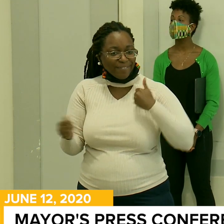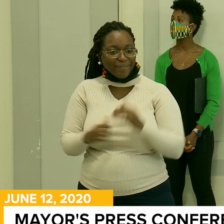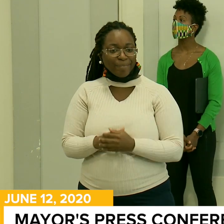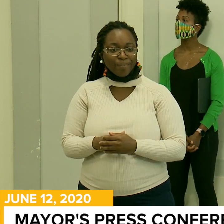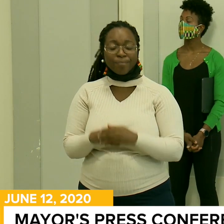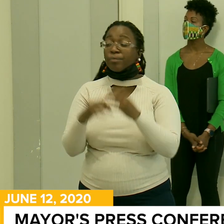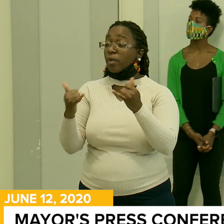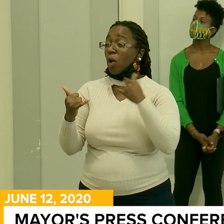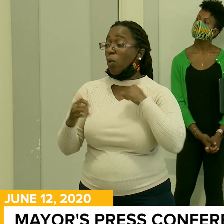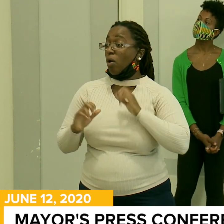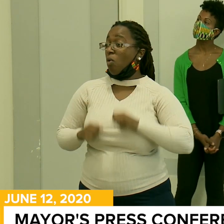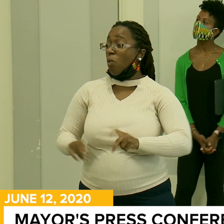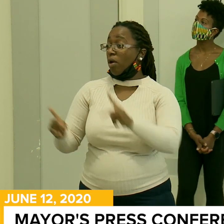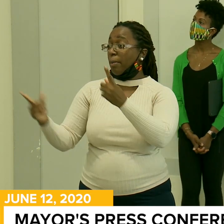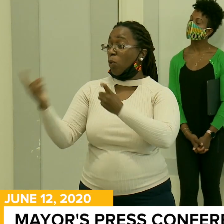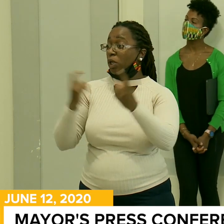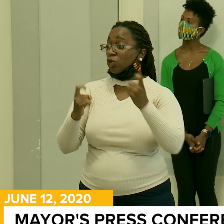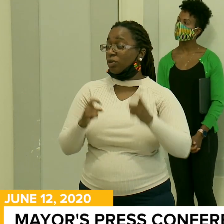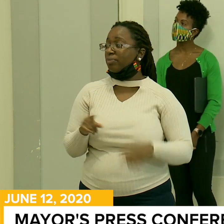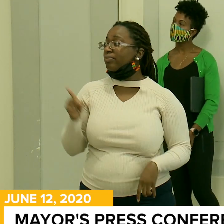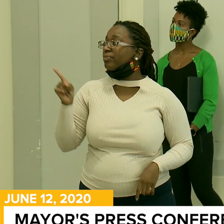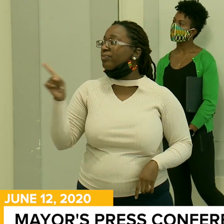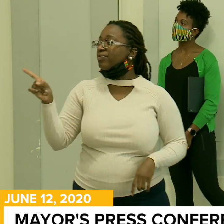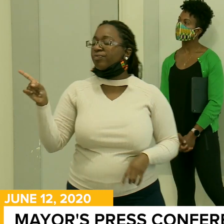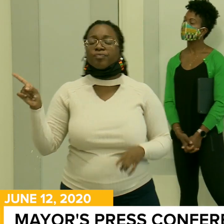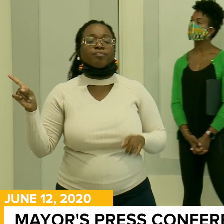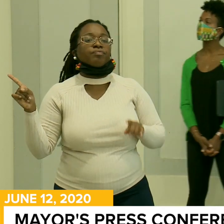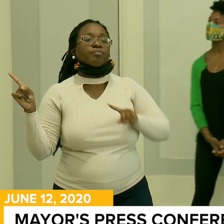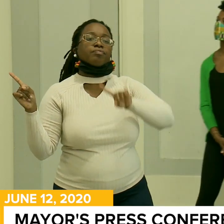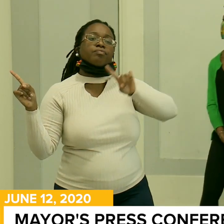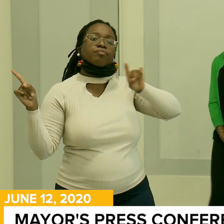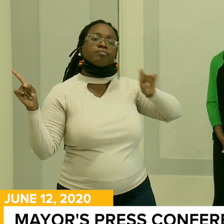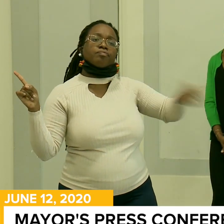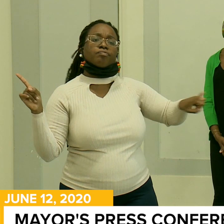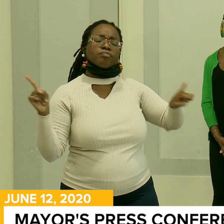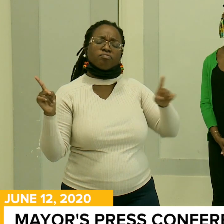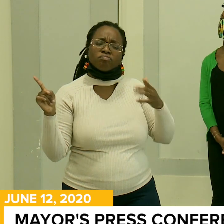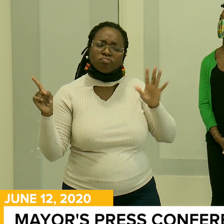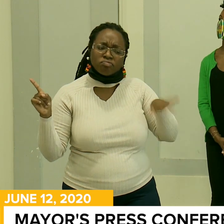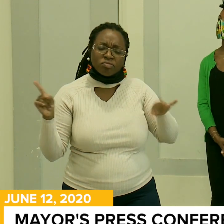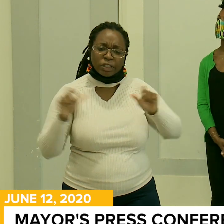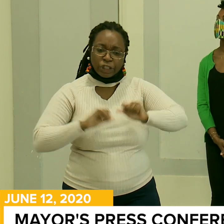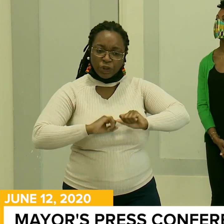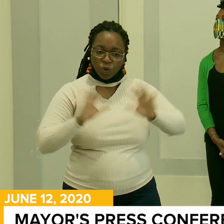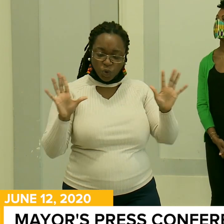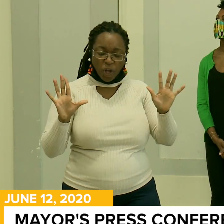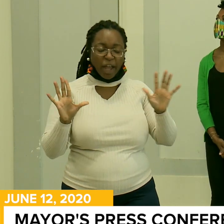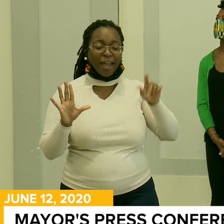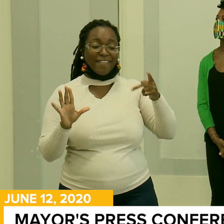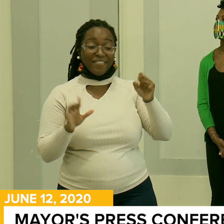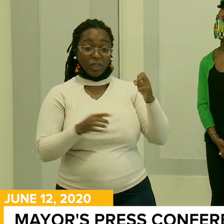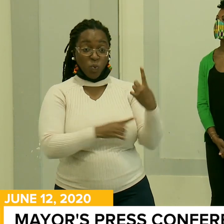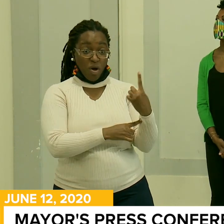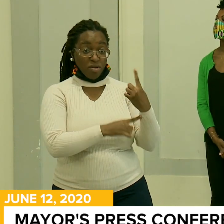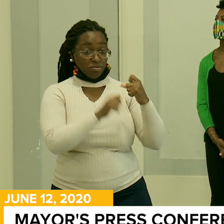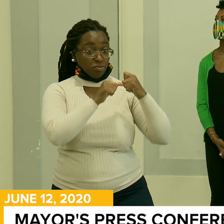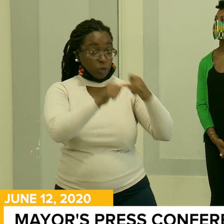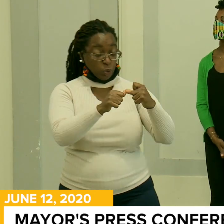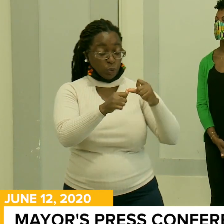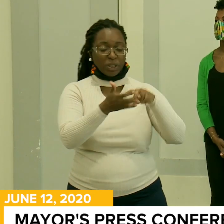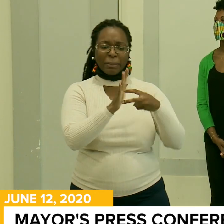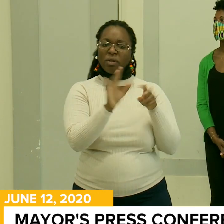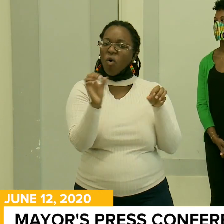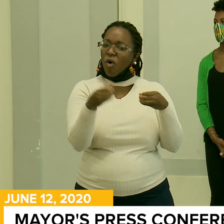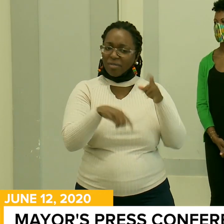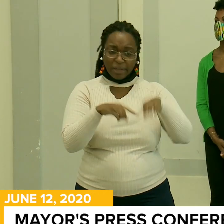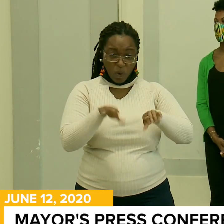questions. Mayor, to be clear, you're not allowing, by staying in phase one, offices can't reopen,